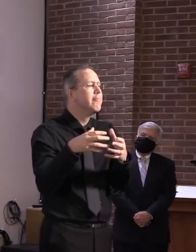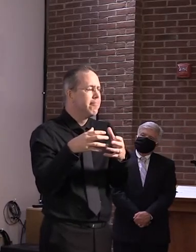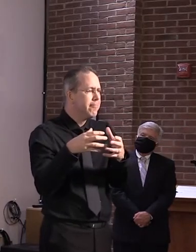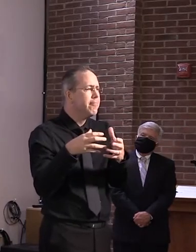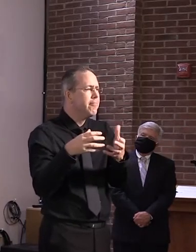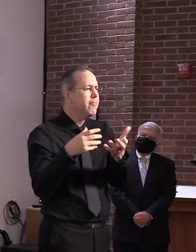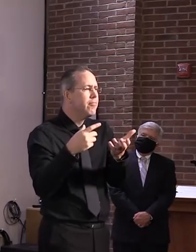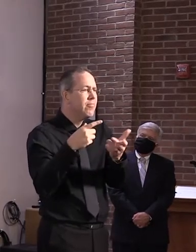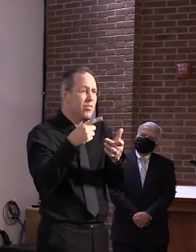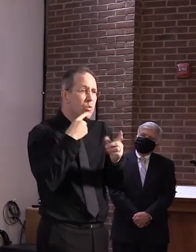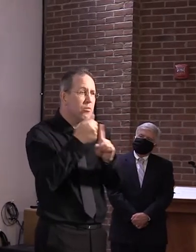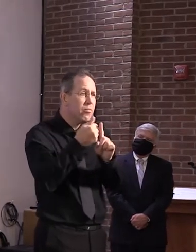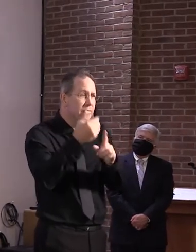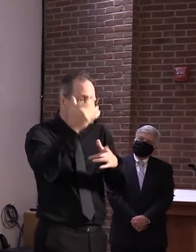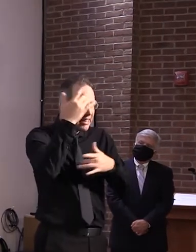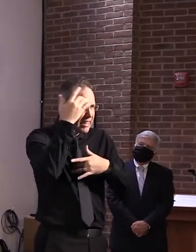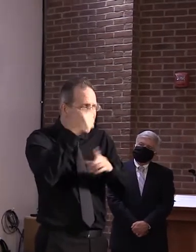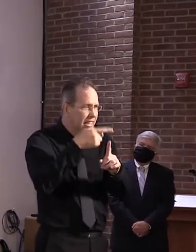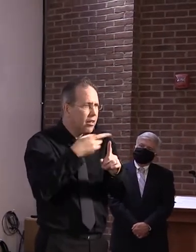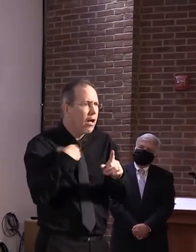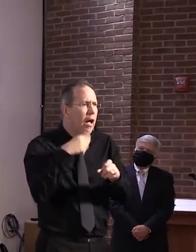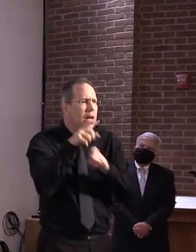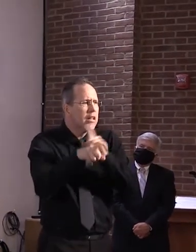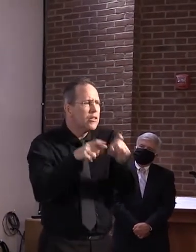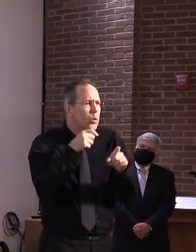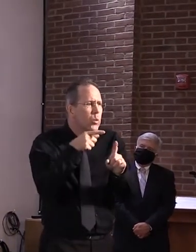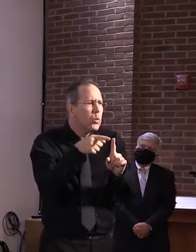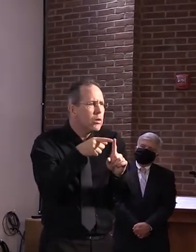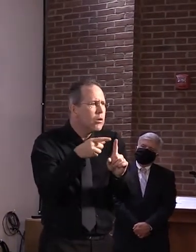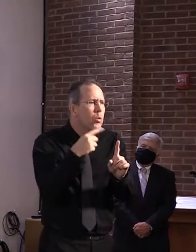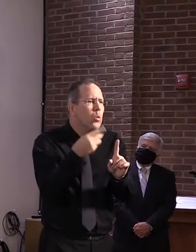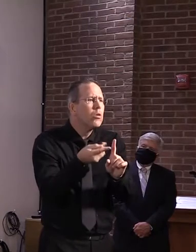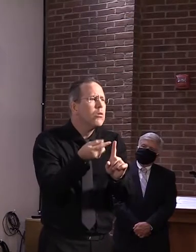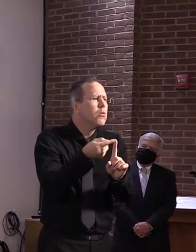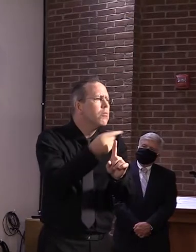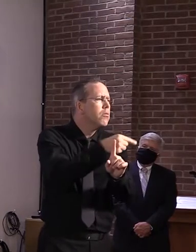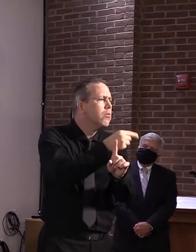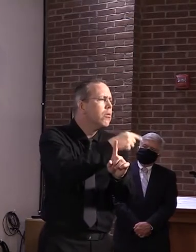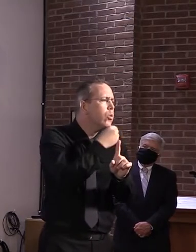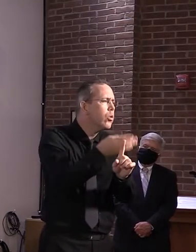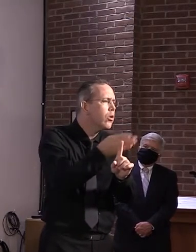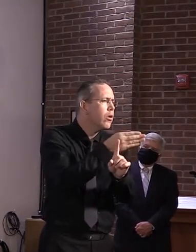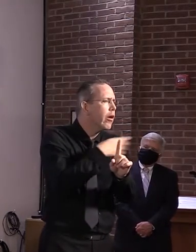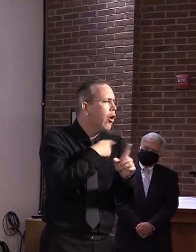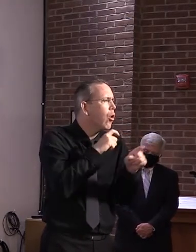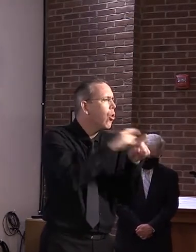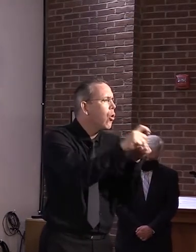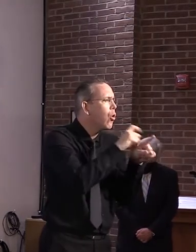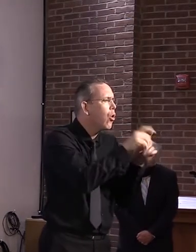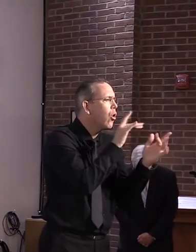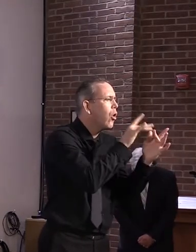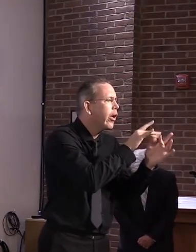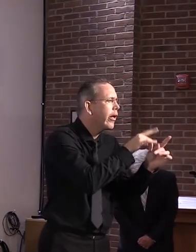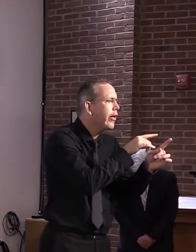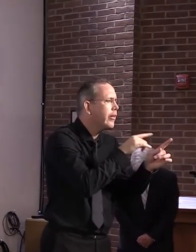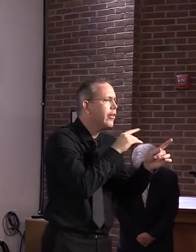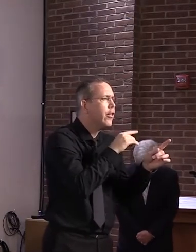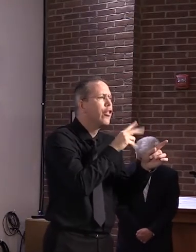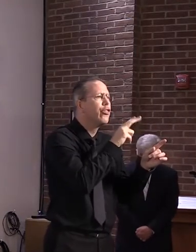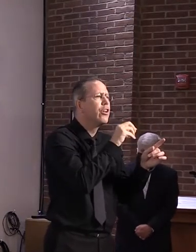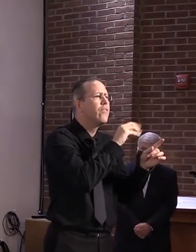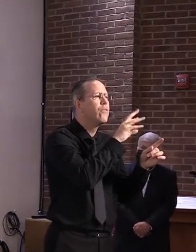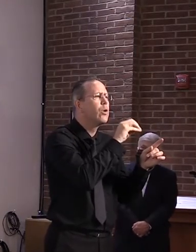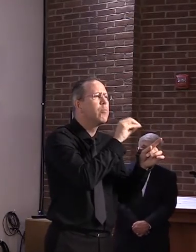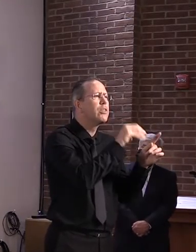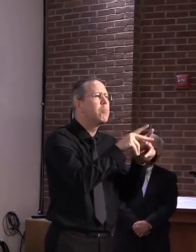so much of that is really important to pick up the phone so that you can discuss things with the person from the health